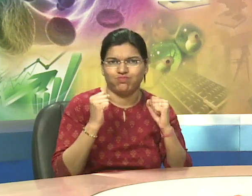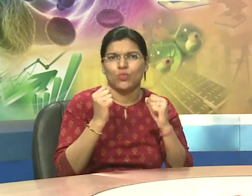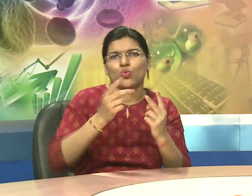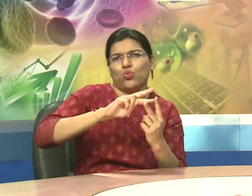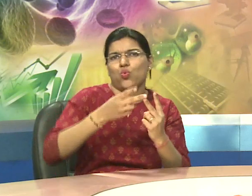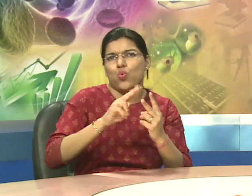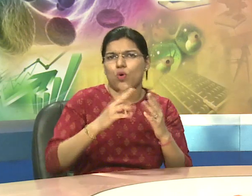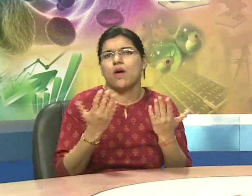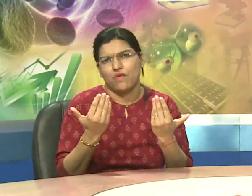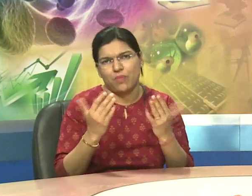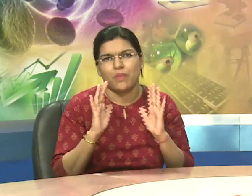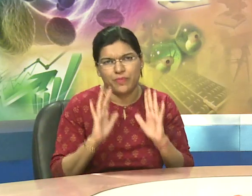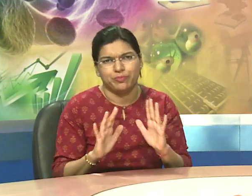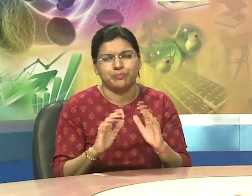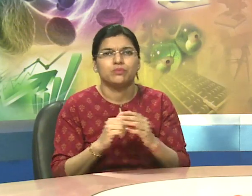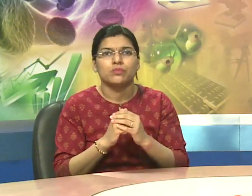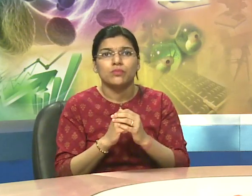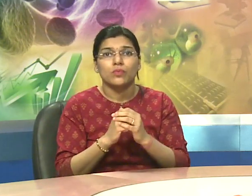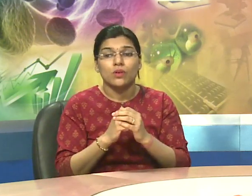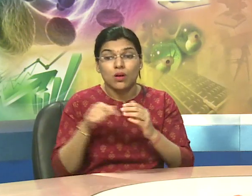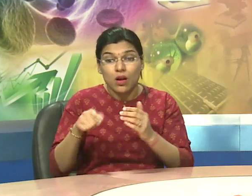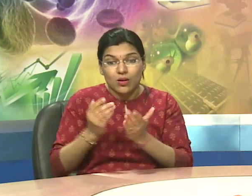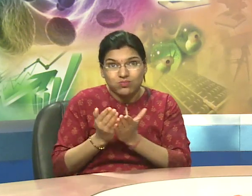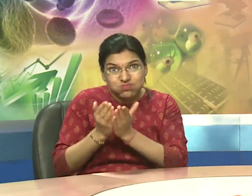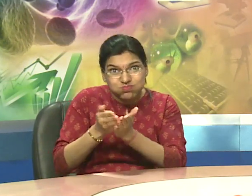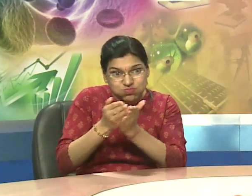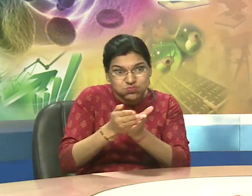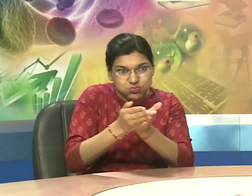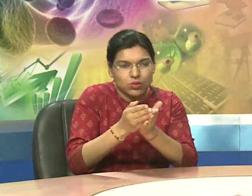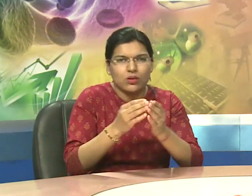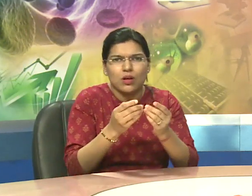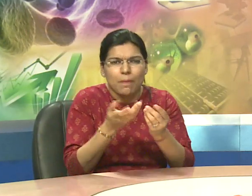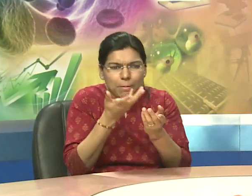in which passengers and things both can travel.